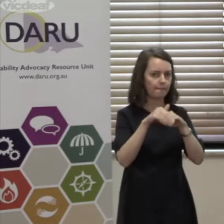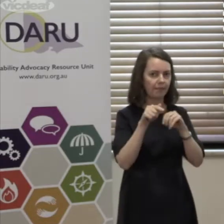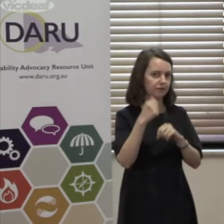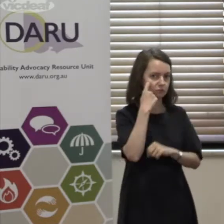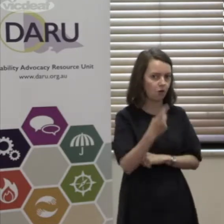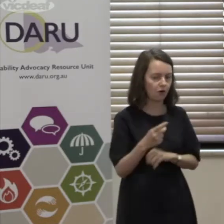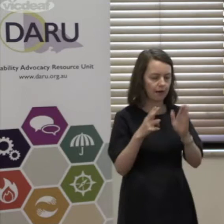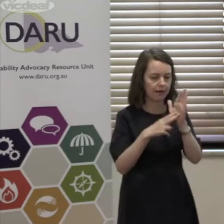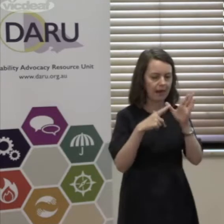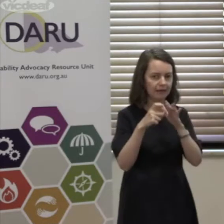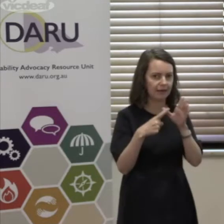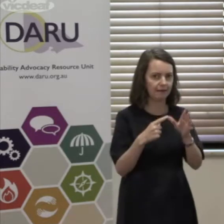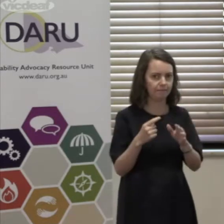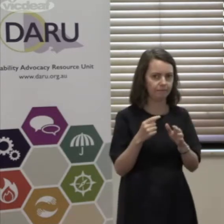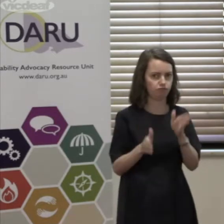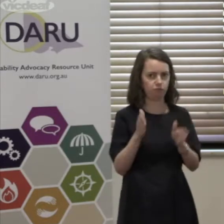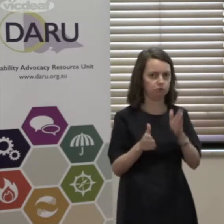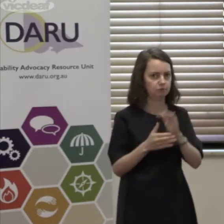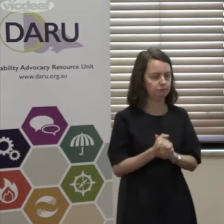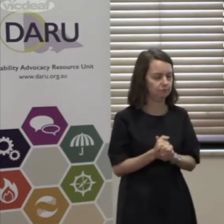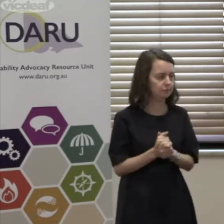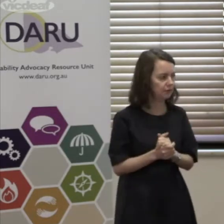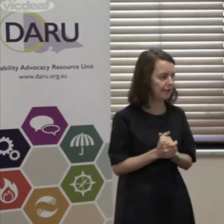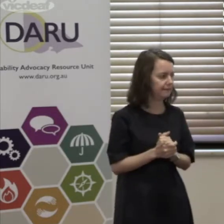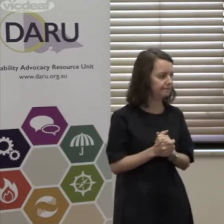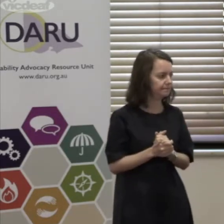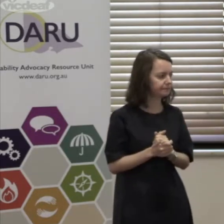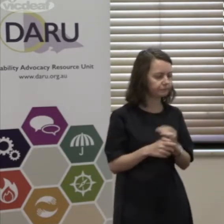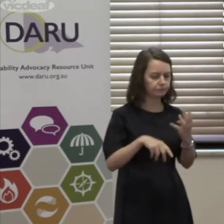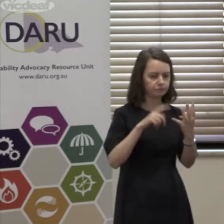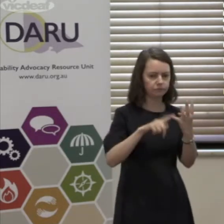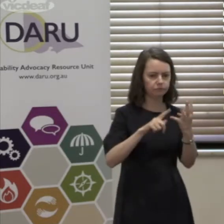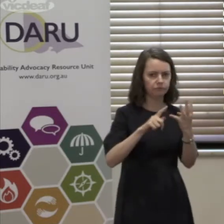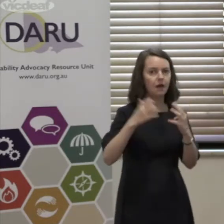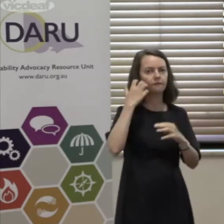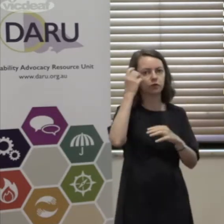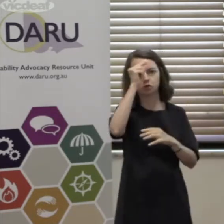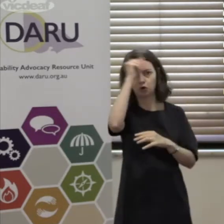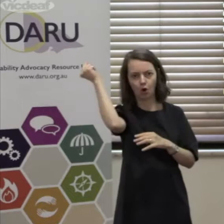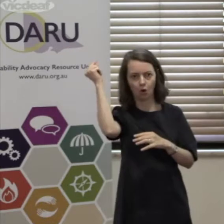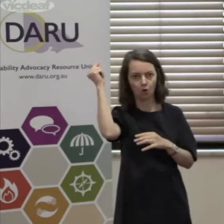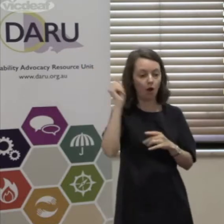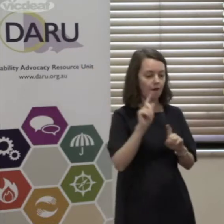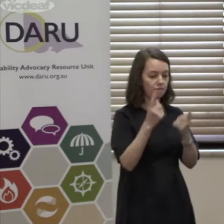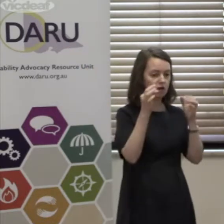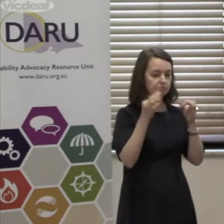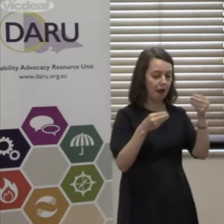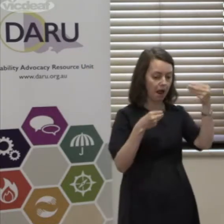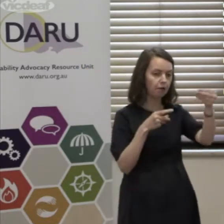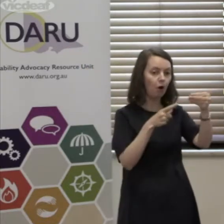And you can think about your future goals. So it's important to think about how your first plan is working for you, what is good and what is